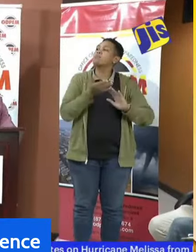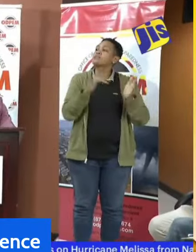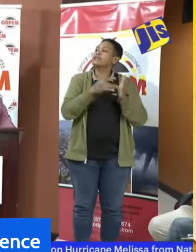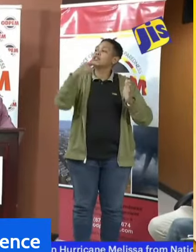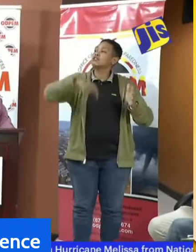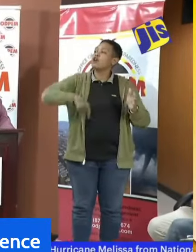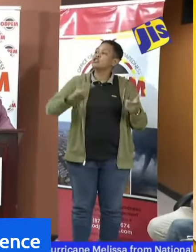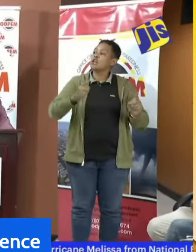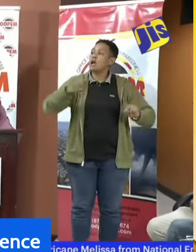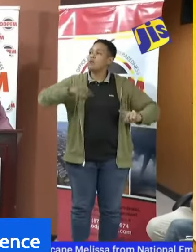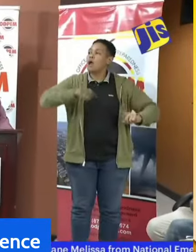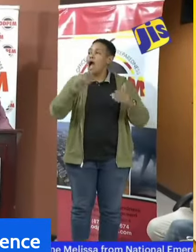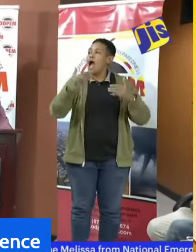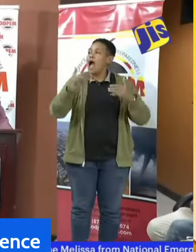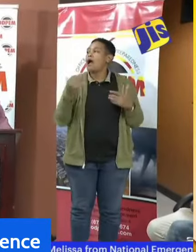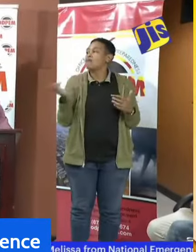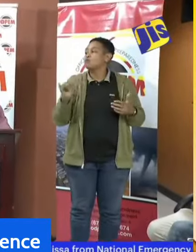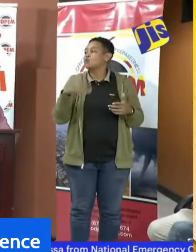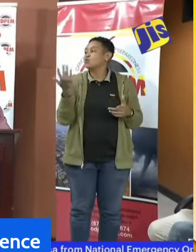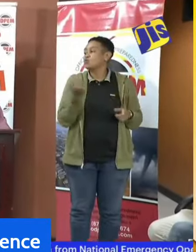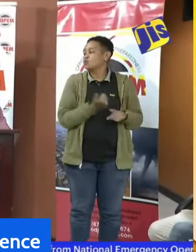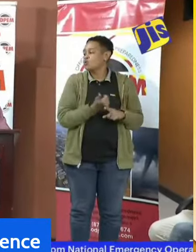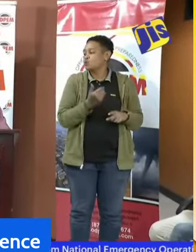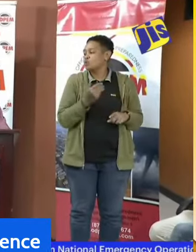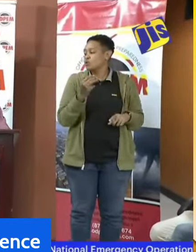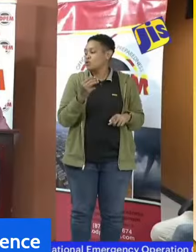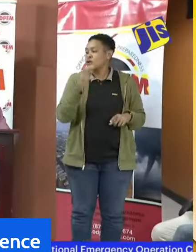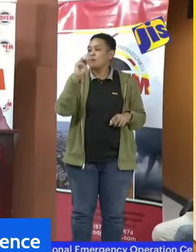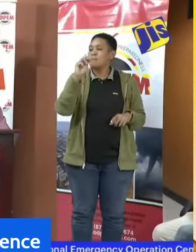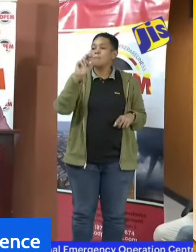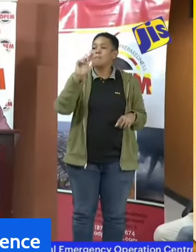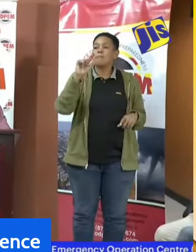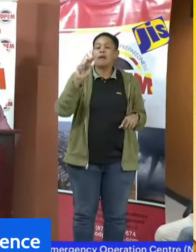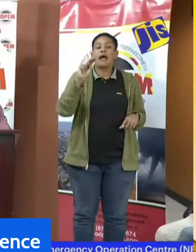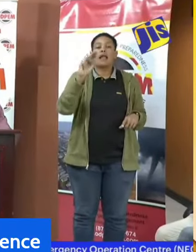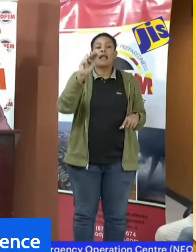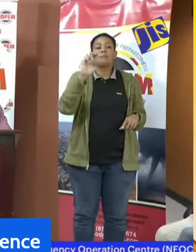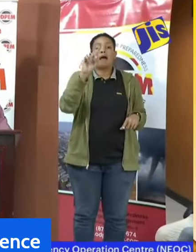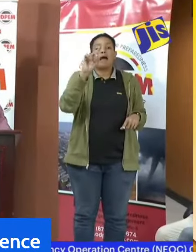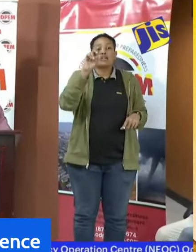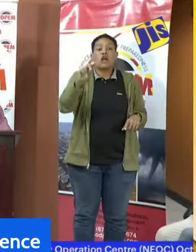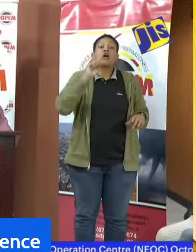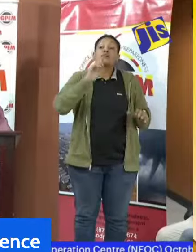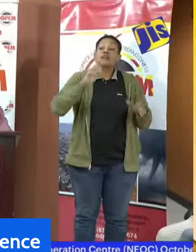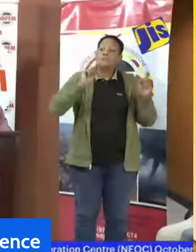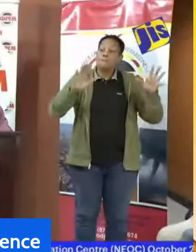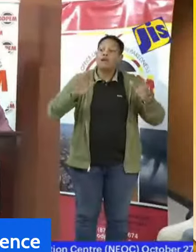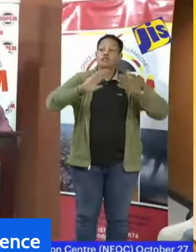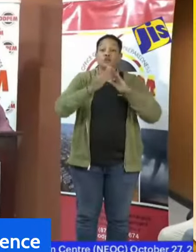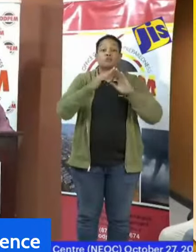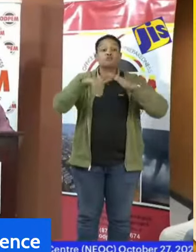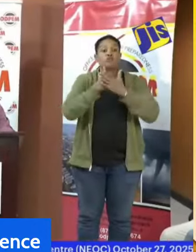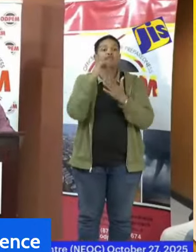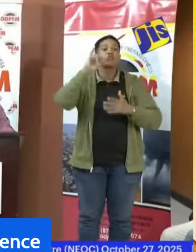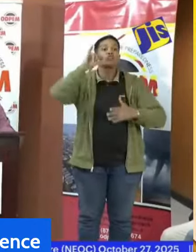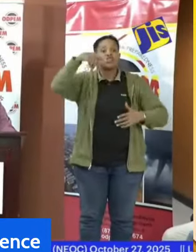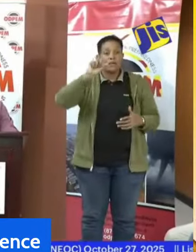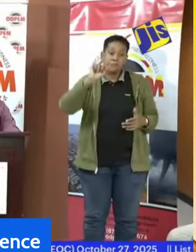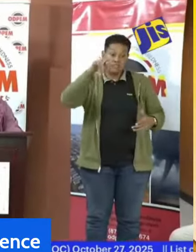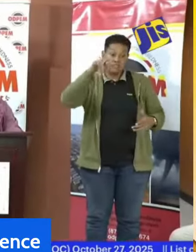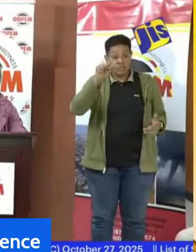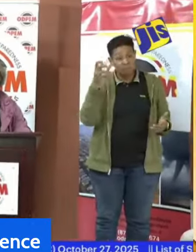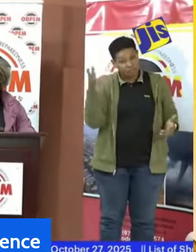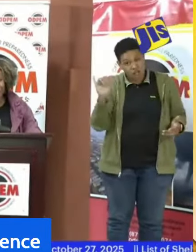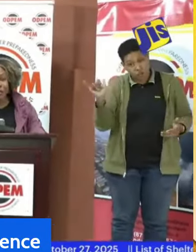operations center. We also have Marilyn McDonald, manager, community renewal for JPS. JPS is also